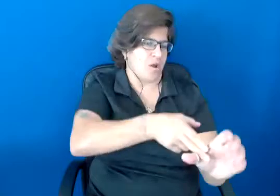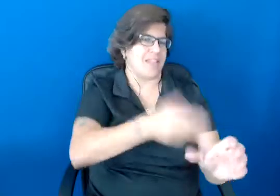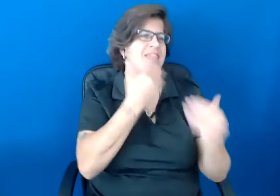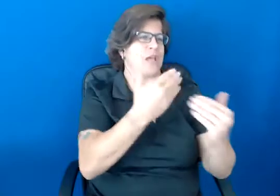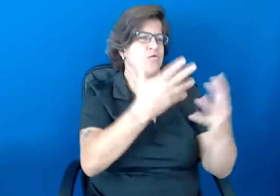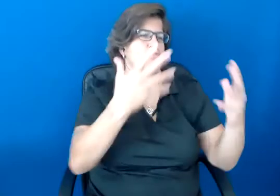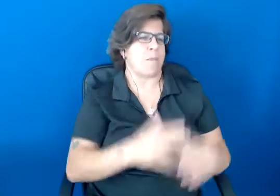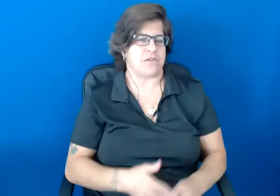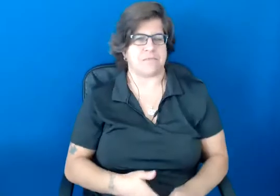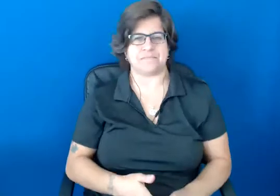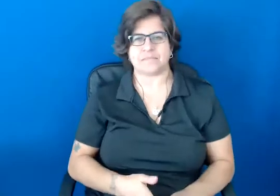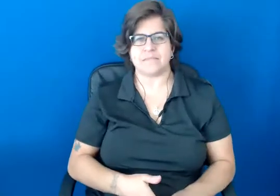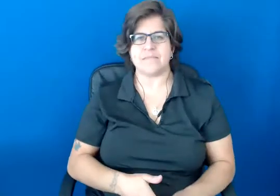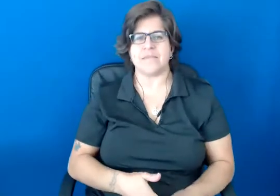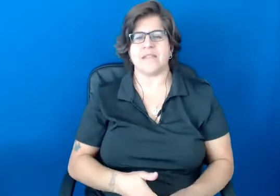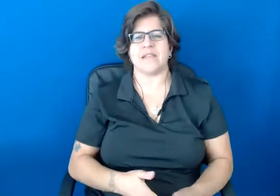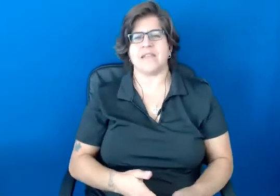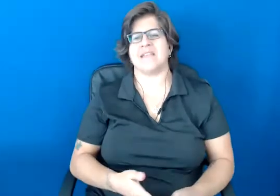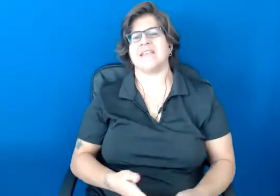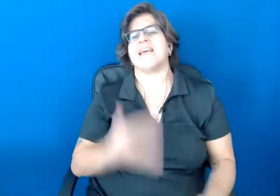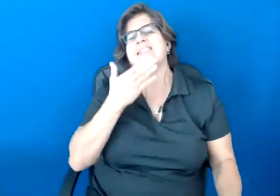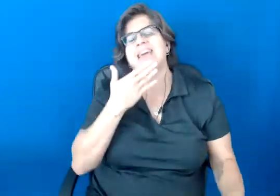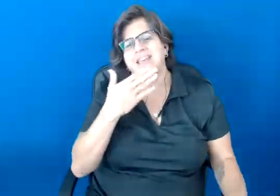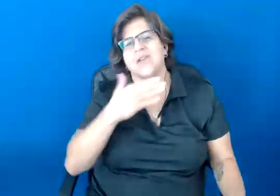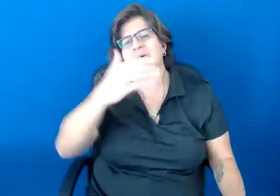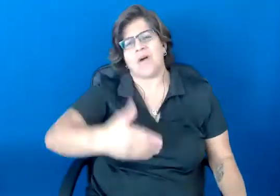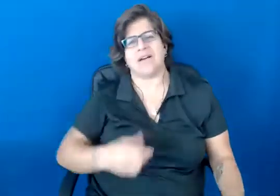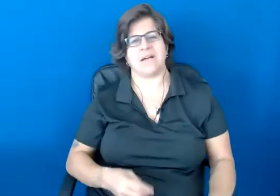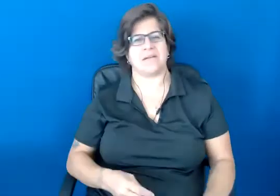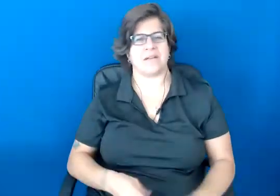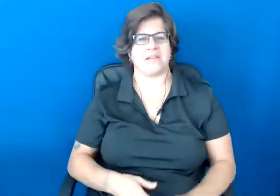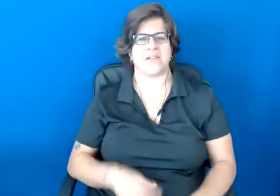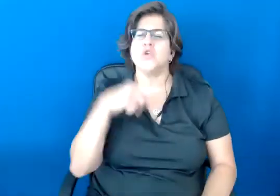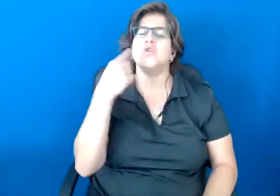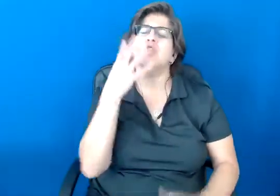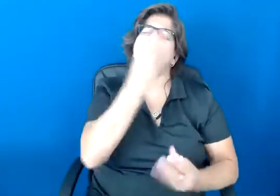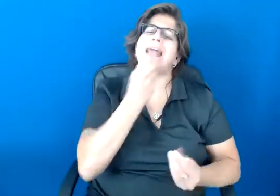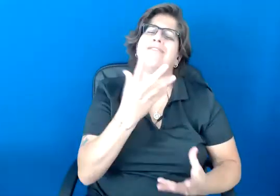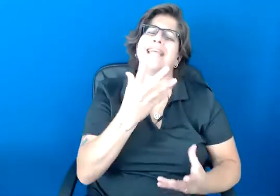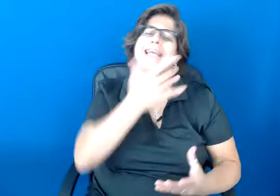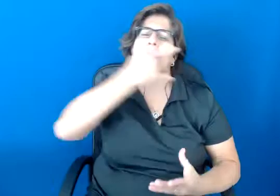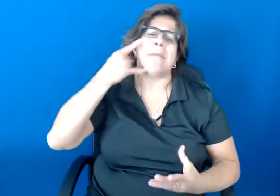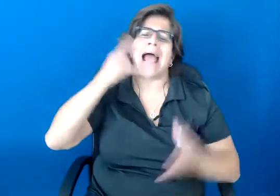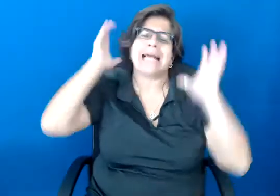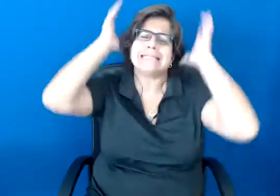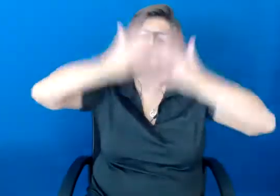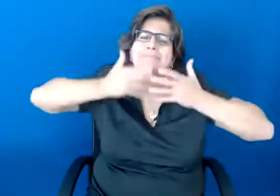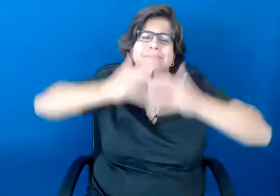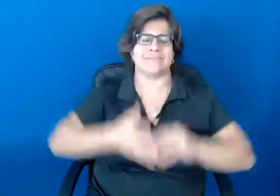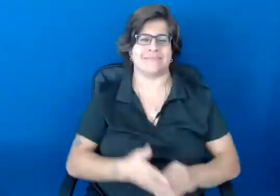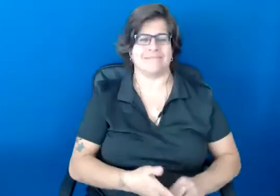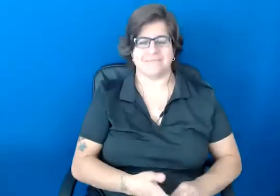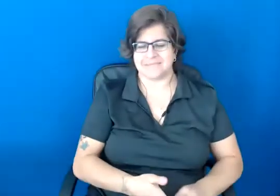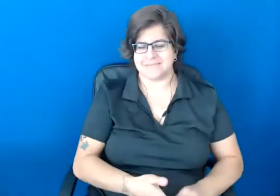much. Thank you, Joanne. Welcome. Thank you. And happy shopping. You look lovely. You look